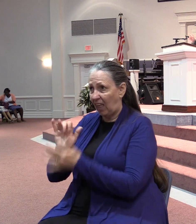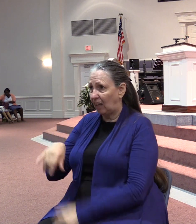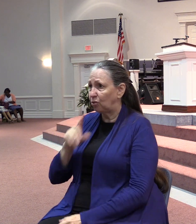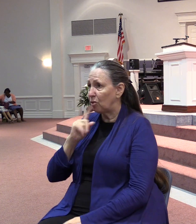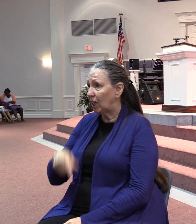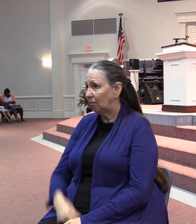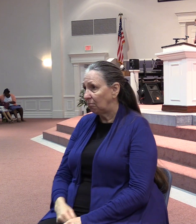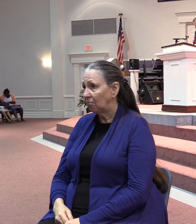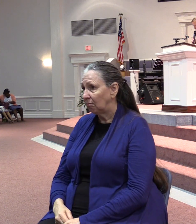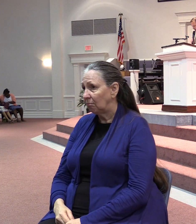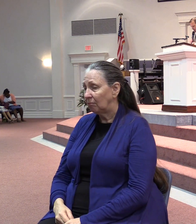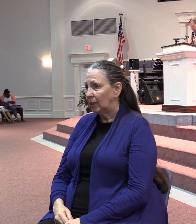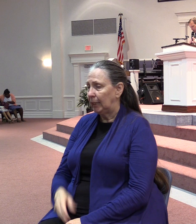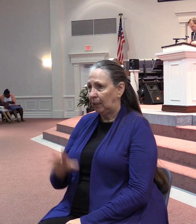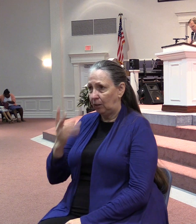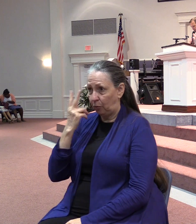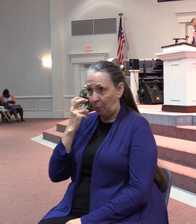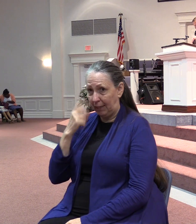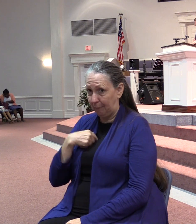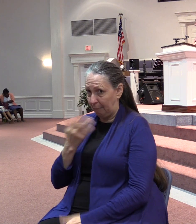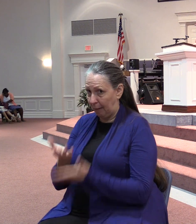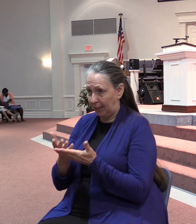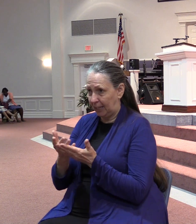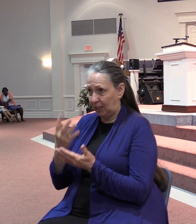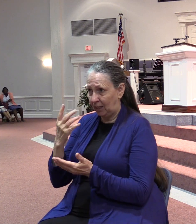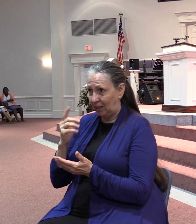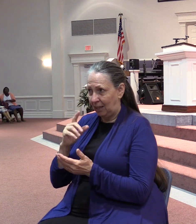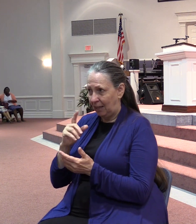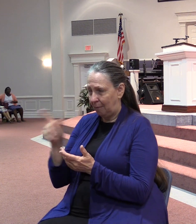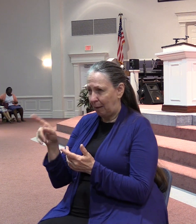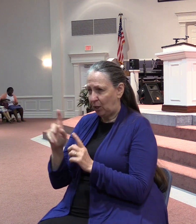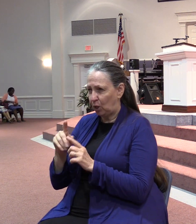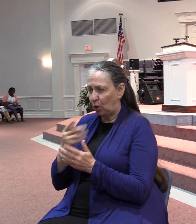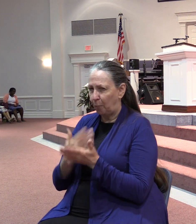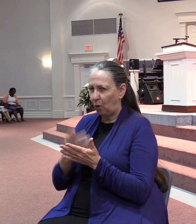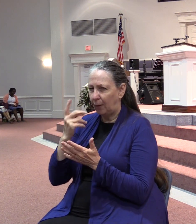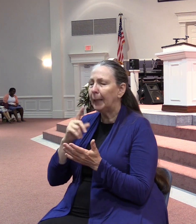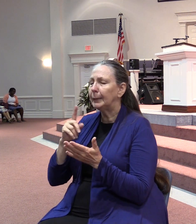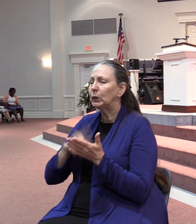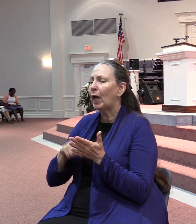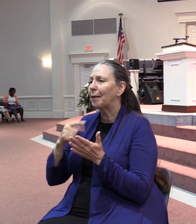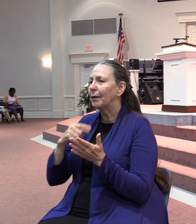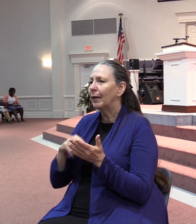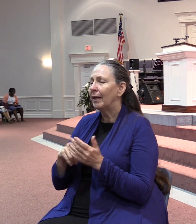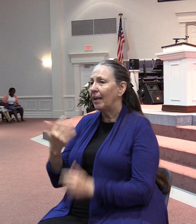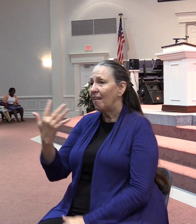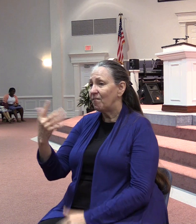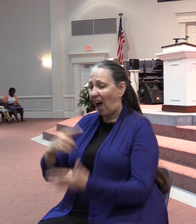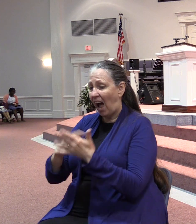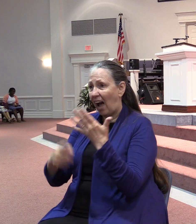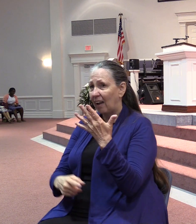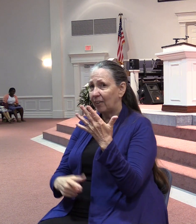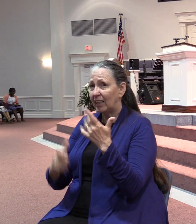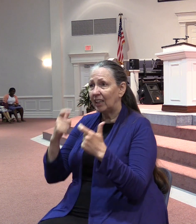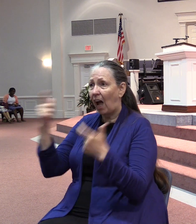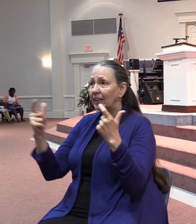I'm probably about to, you're not going to believe what I'm going to say, so you're going to go home and try it. You're going to prove me, but I'm right. The five largest